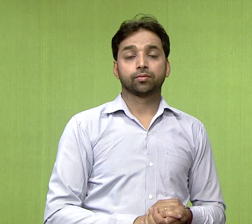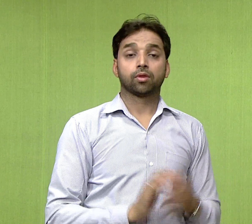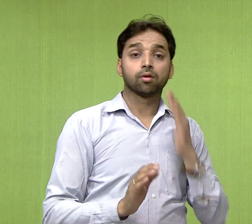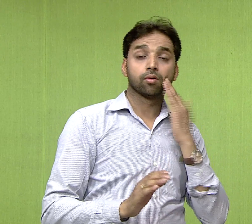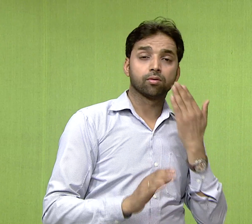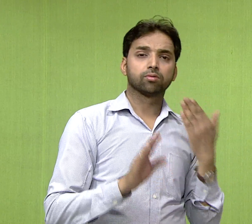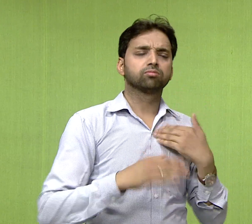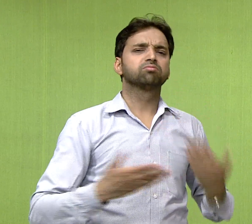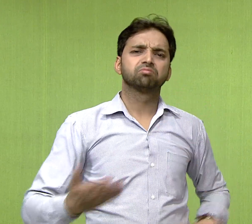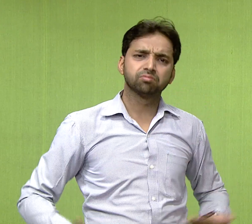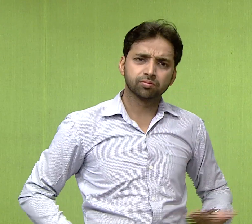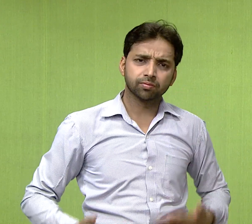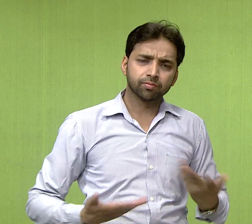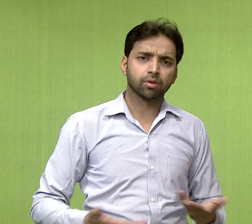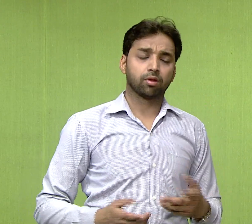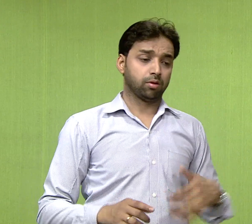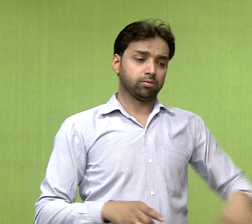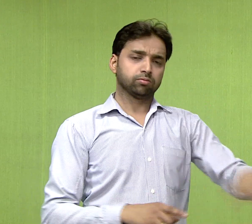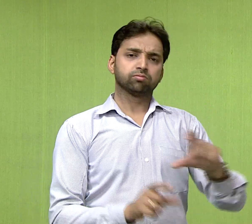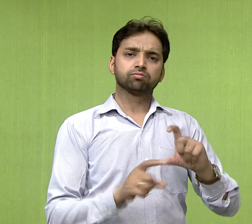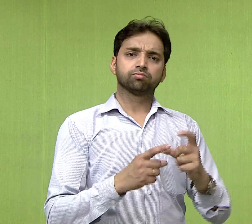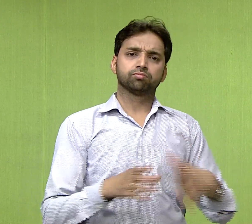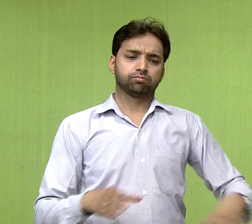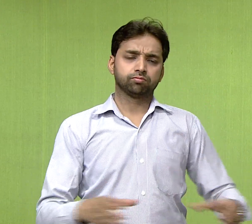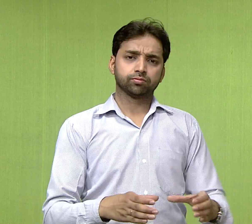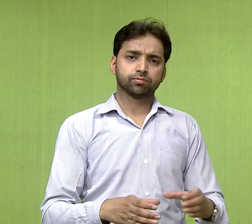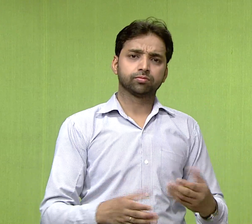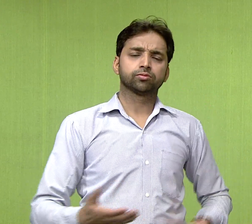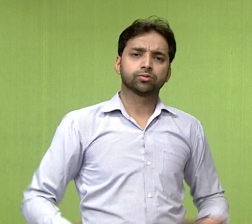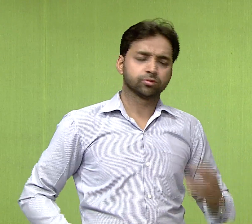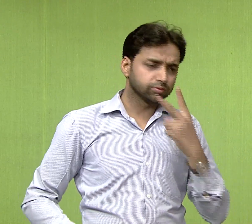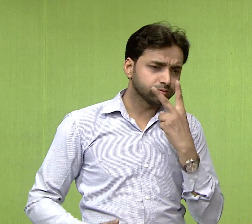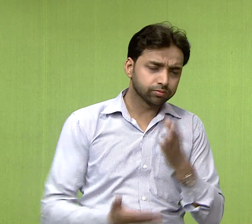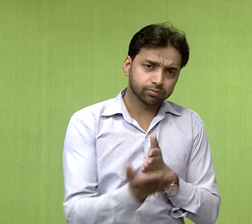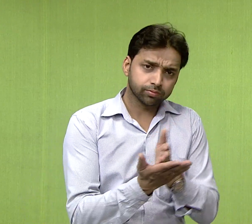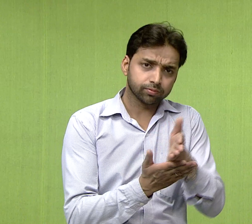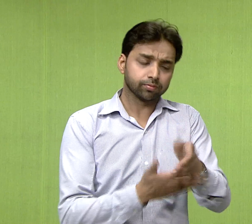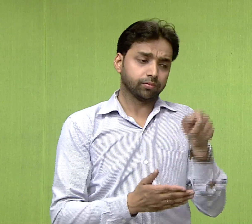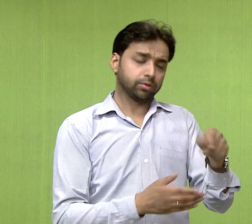When we behave in a proper social way, it is also culture.